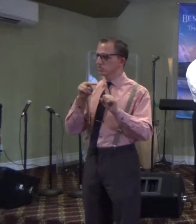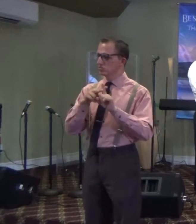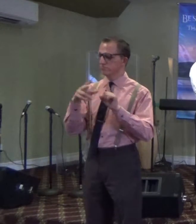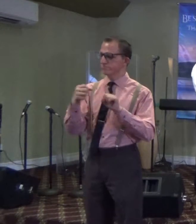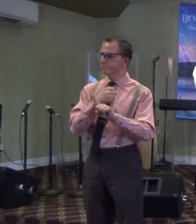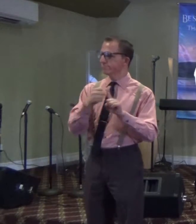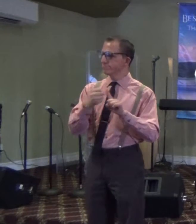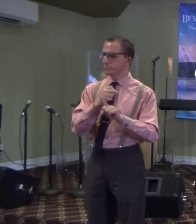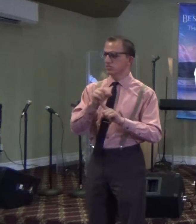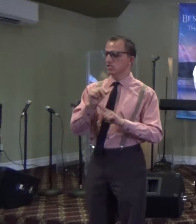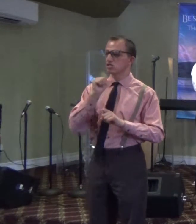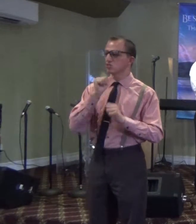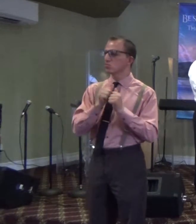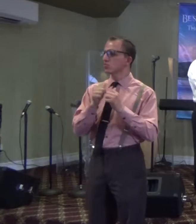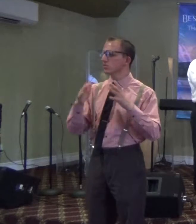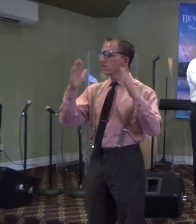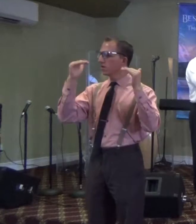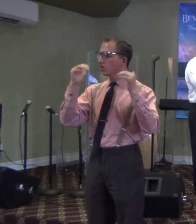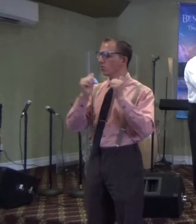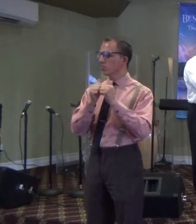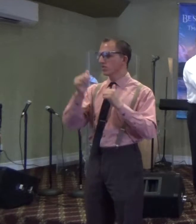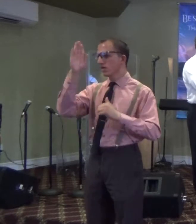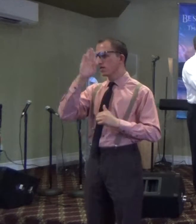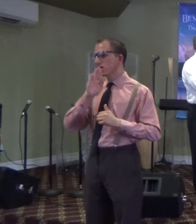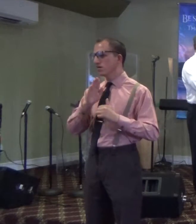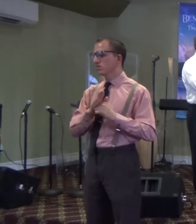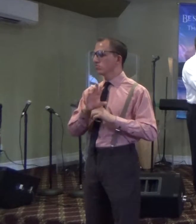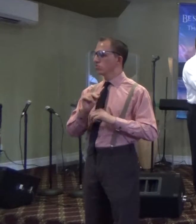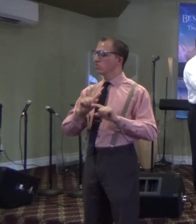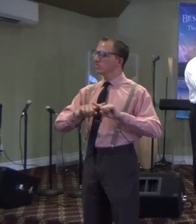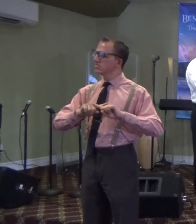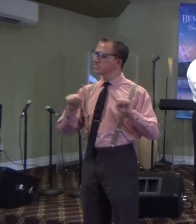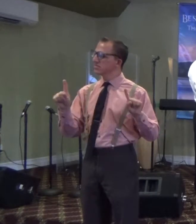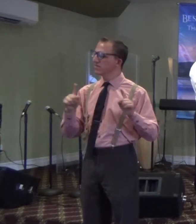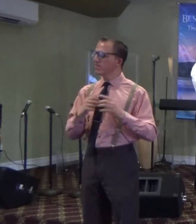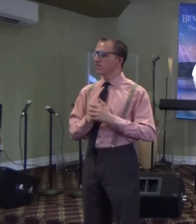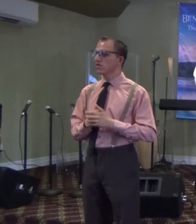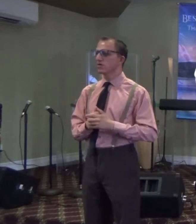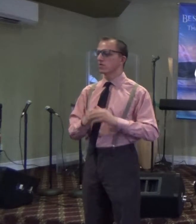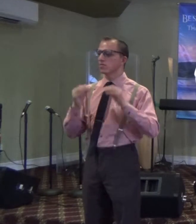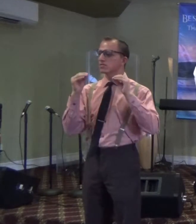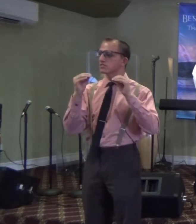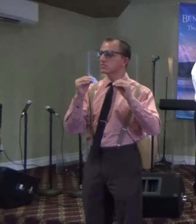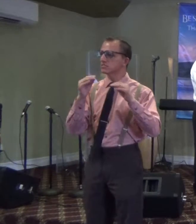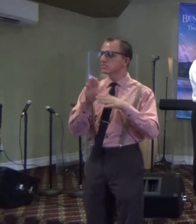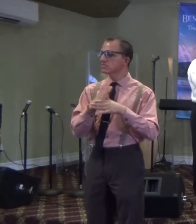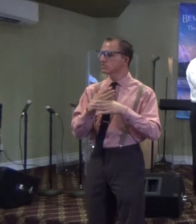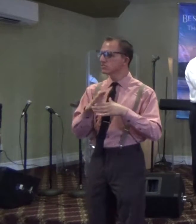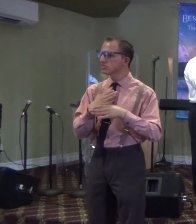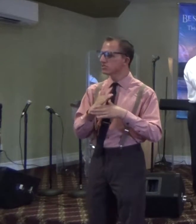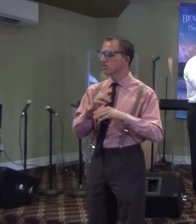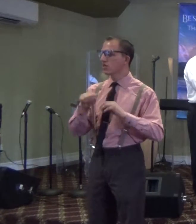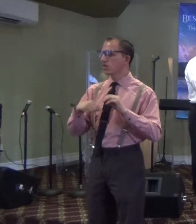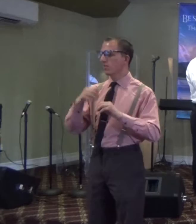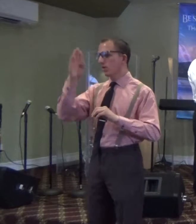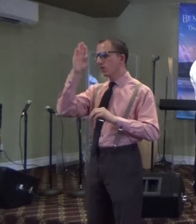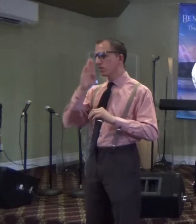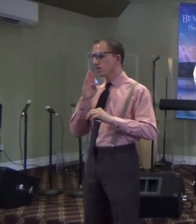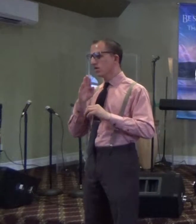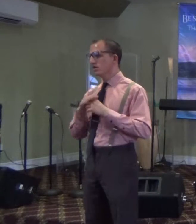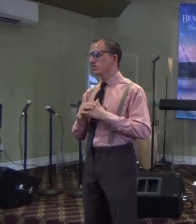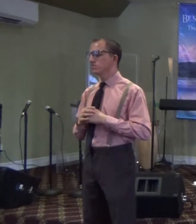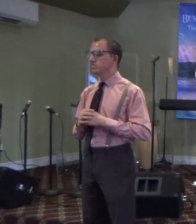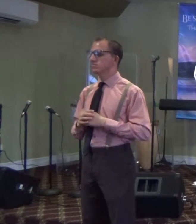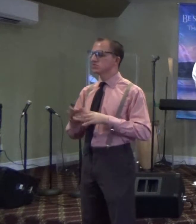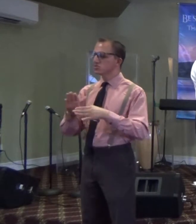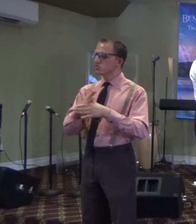sin esperanza, without hope, sin Dios, without God. sino empezamos a compartir But la we began visión, to share the